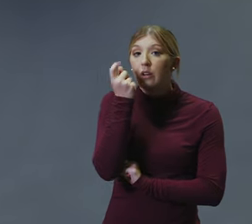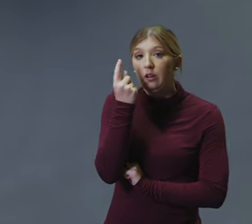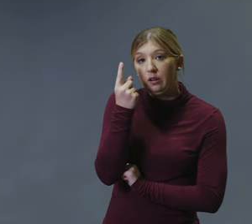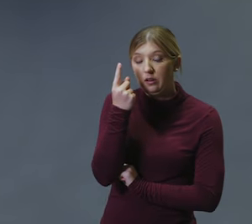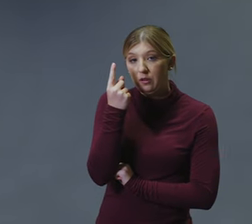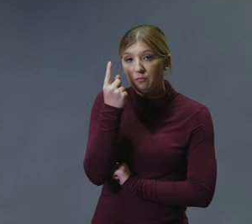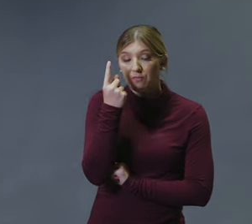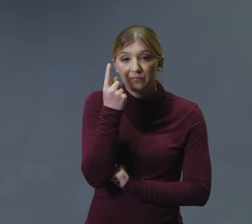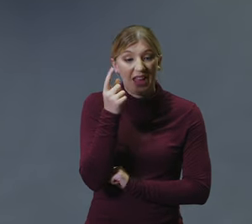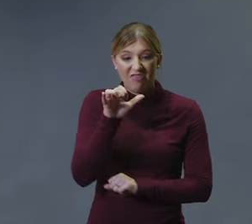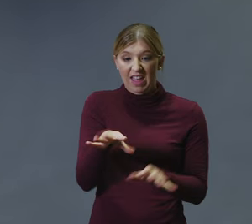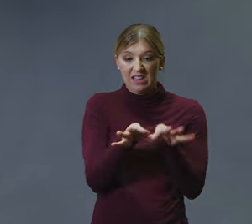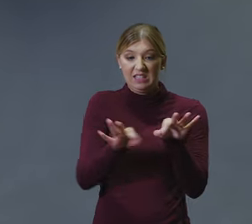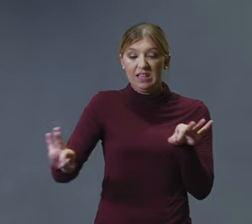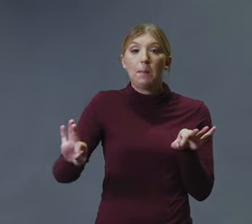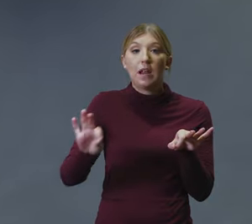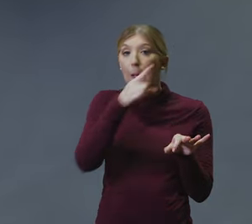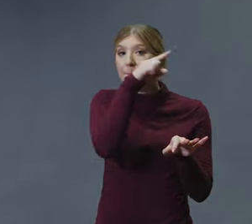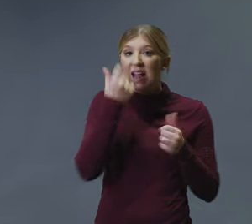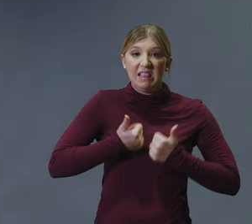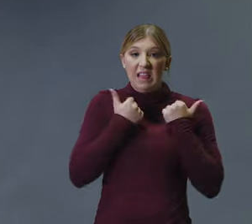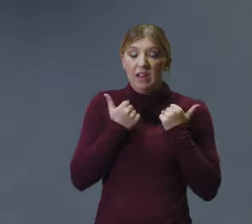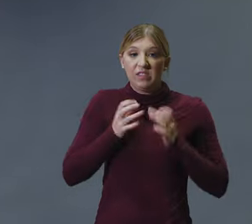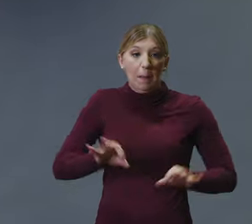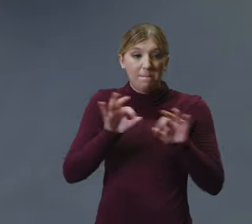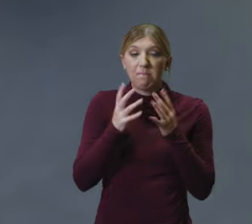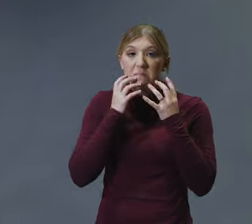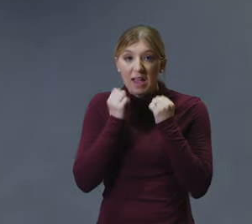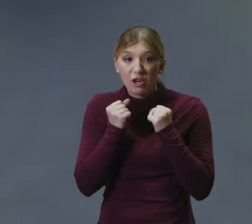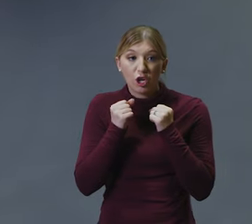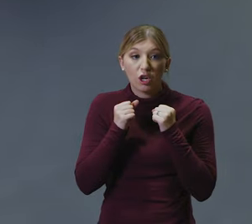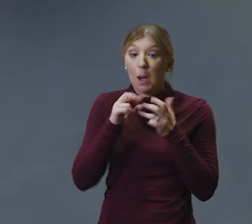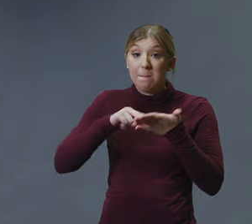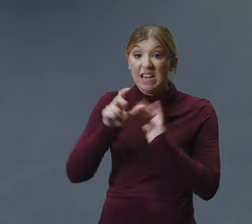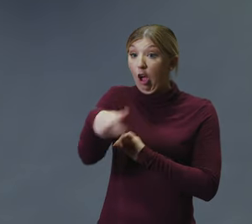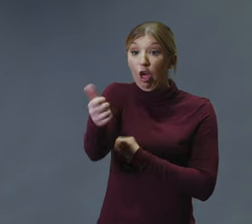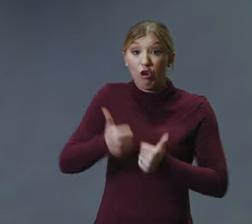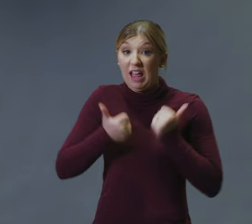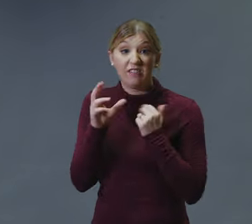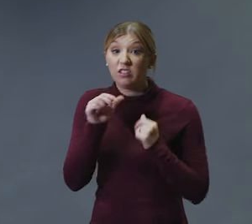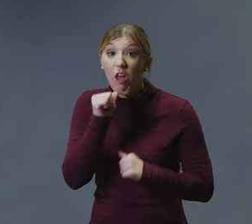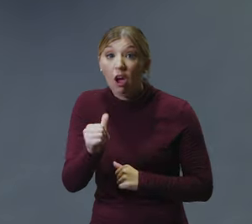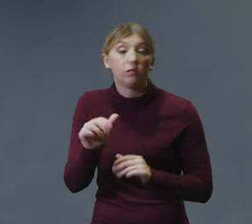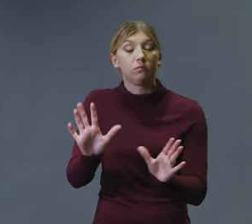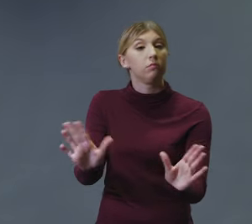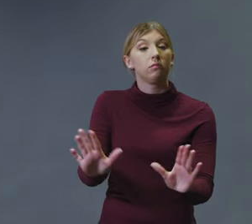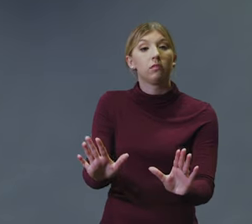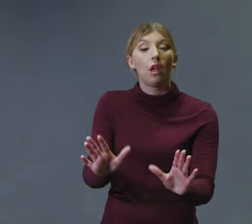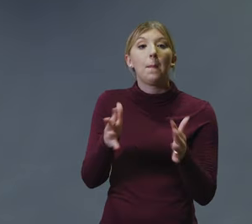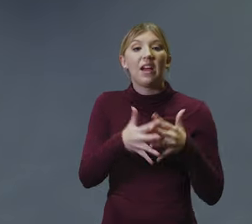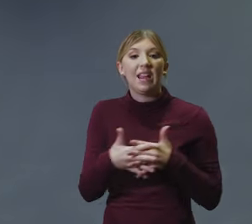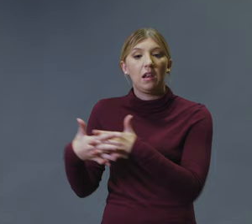though, is that that statement of Black Lives Matter does not mean that other lives do not. But historically, in our